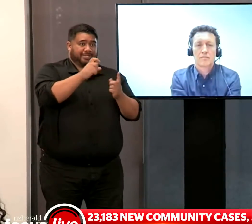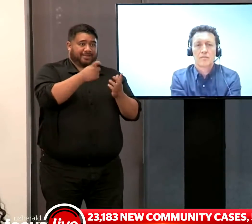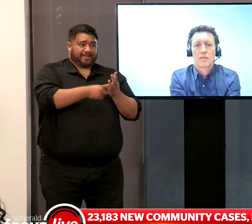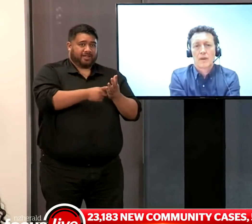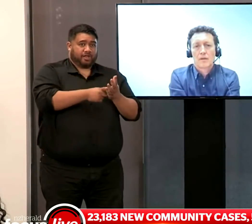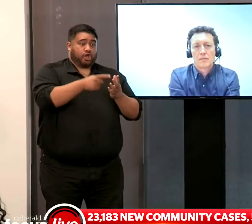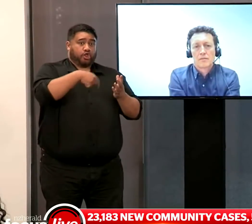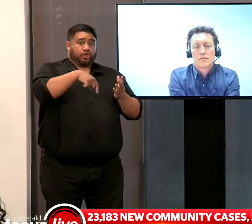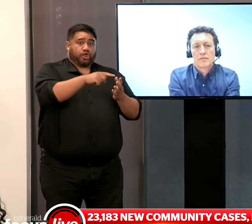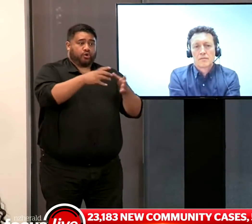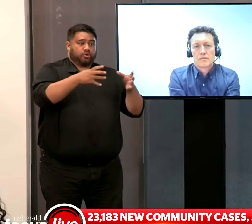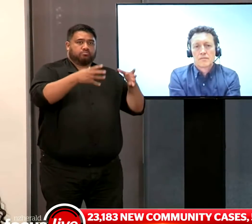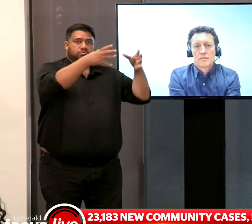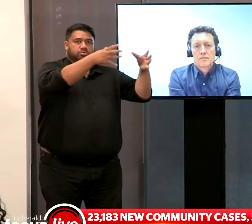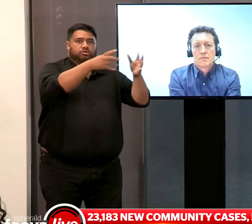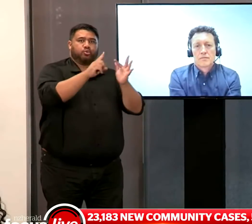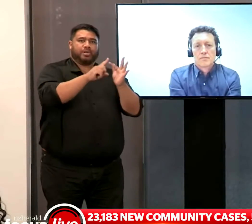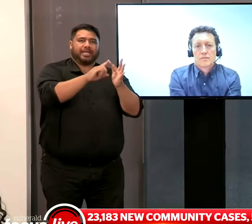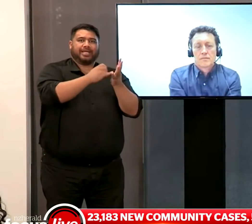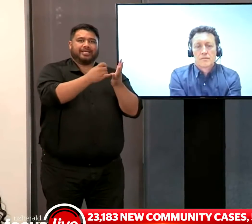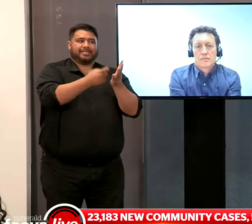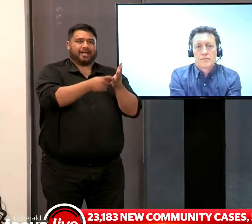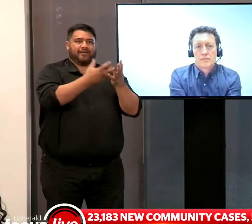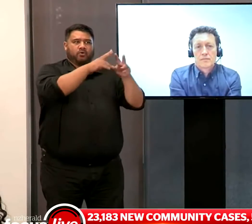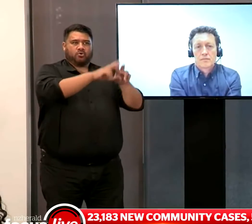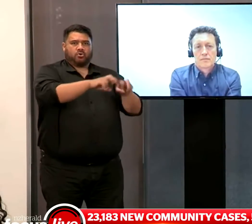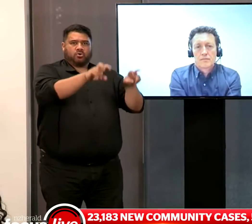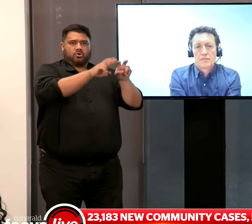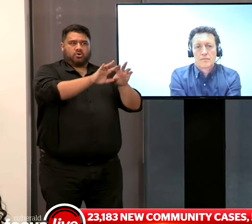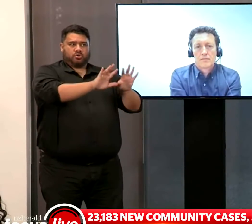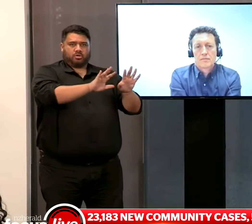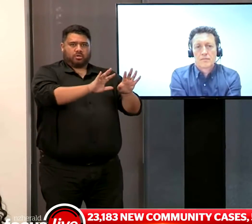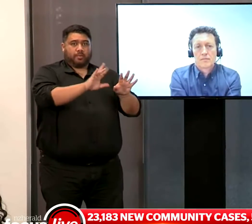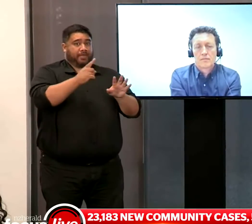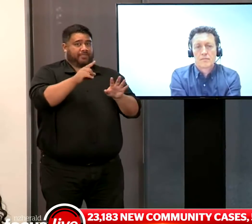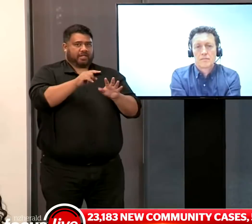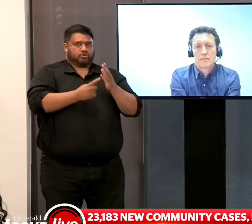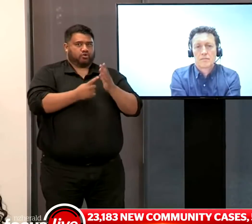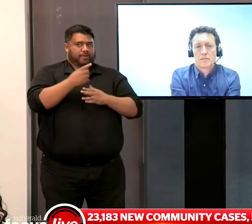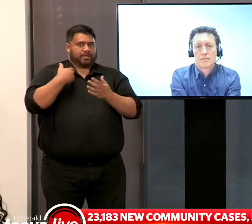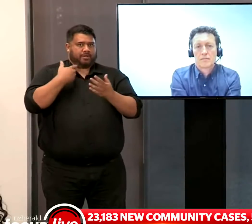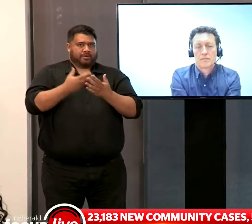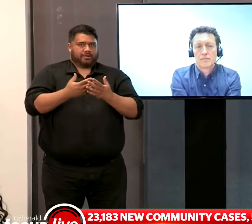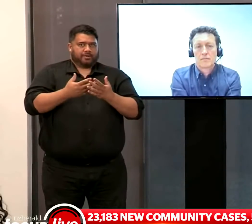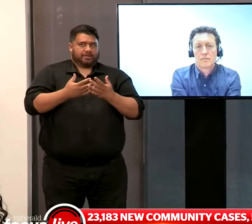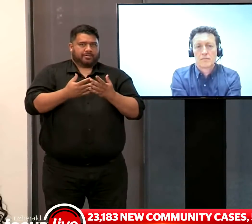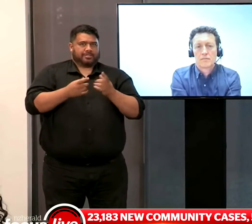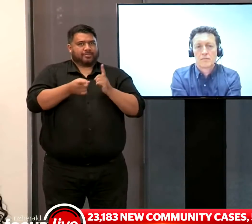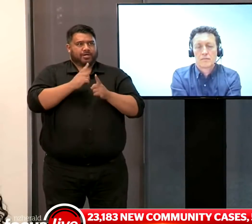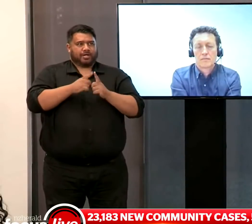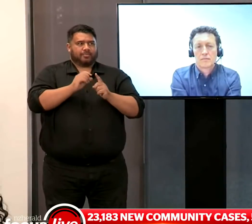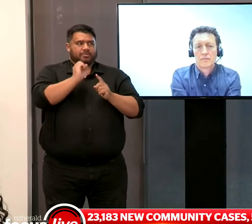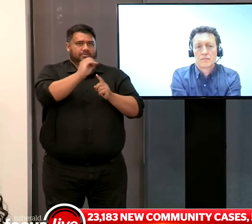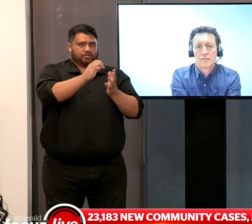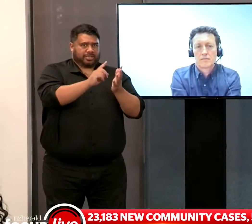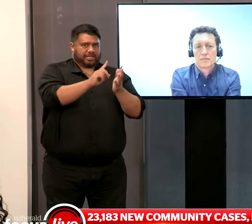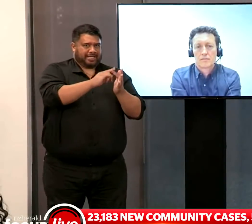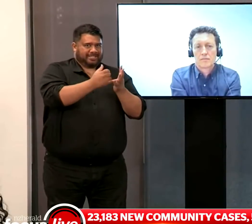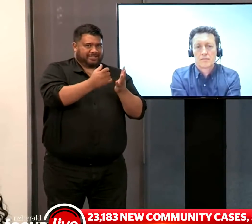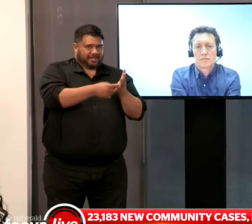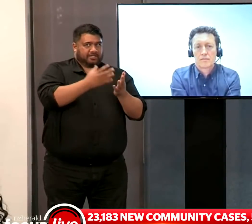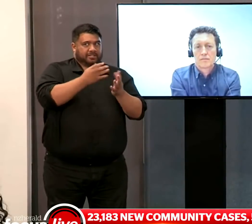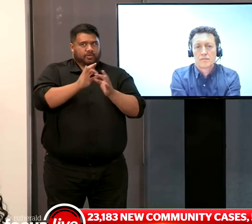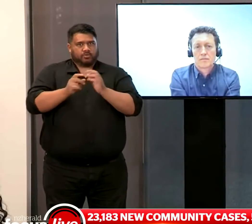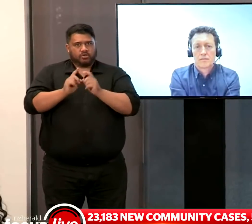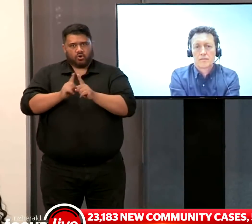that those will go to ESR, and that hasn't been happening to date from all the laboratories. So what we'll do after this